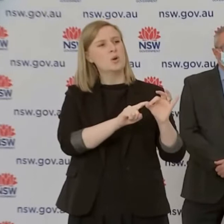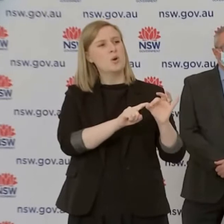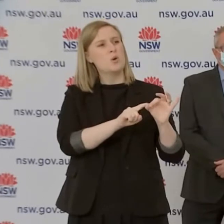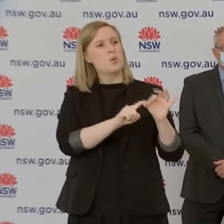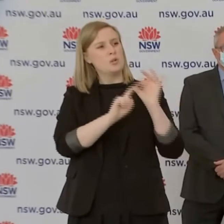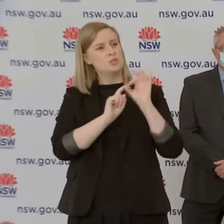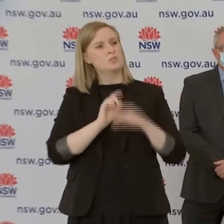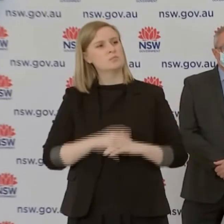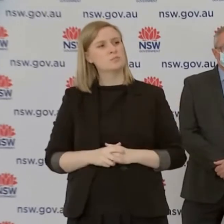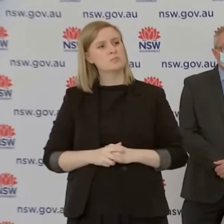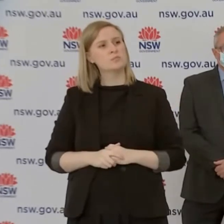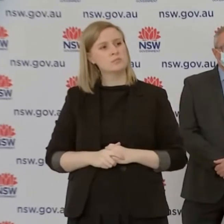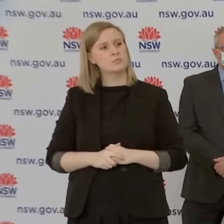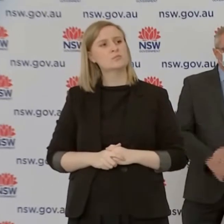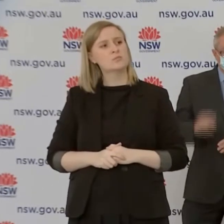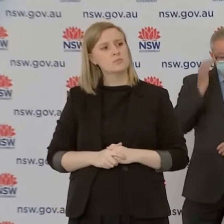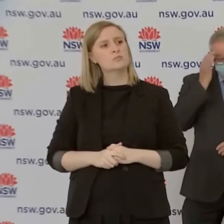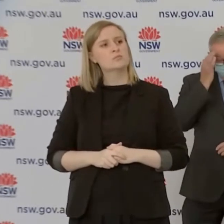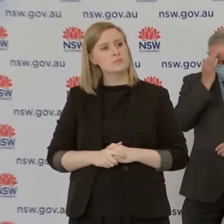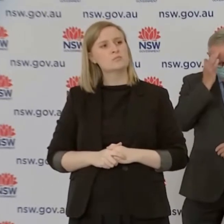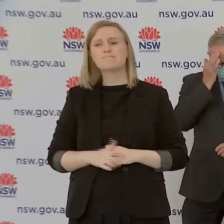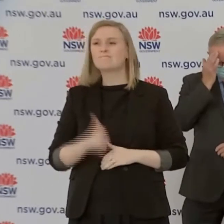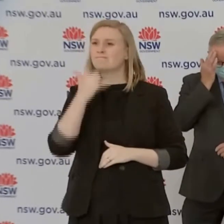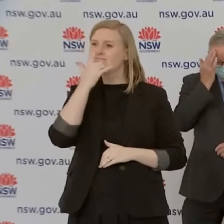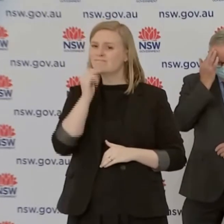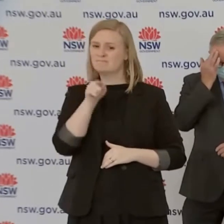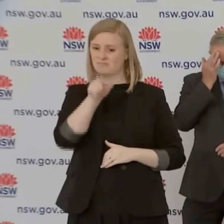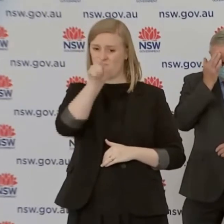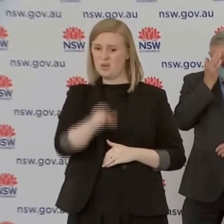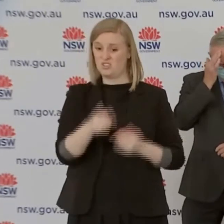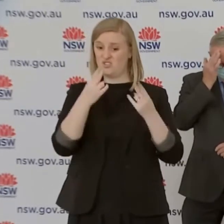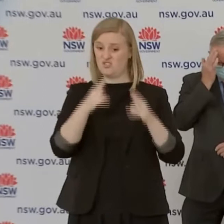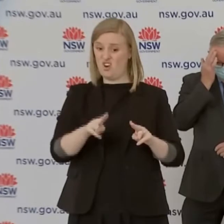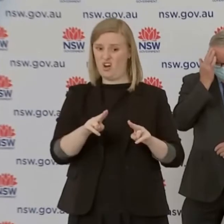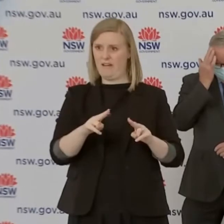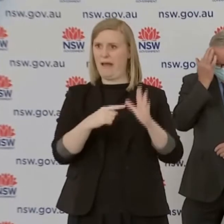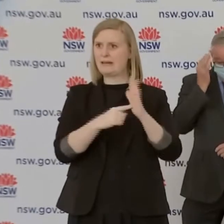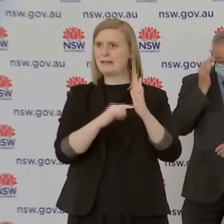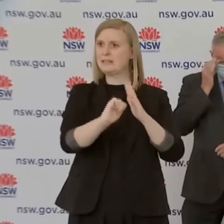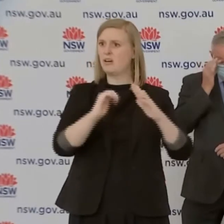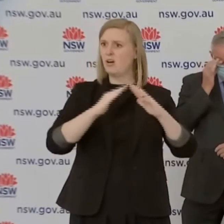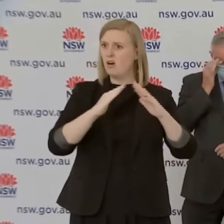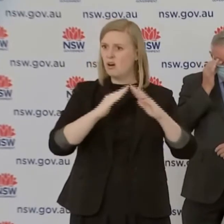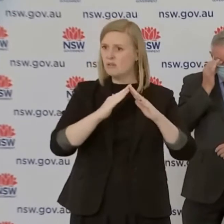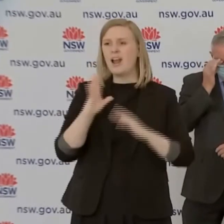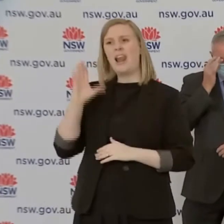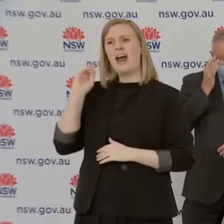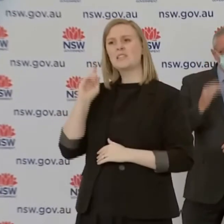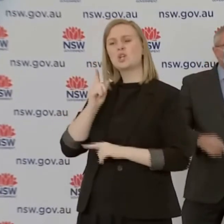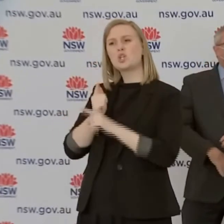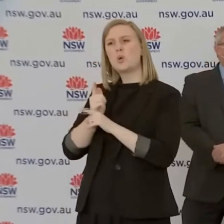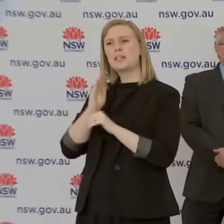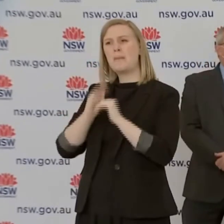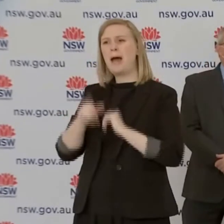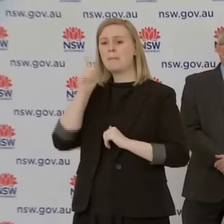many people who weren't going to hospital soon enough. Had he been offered hospital treatment in that week? Yeah. In